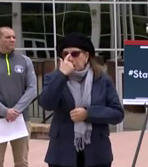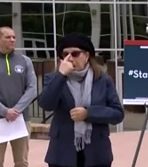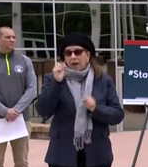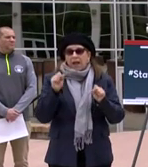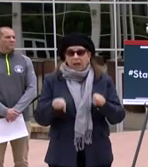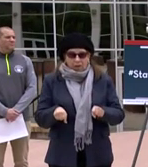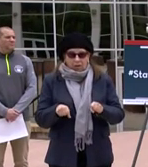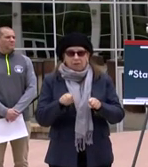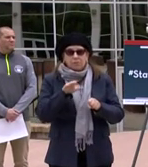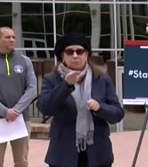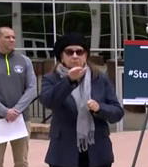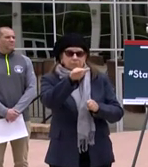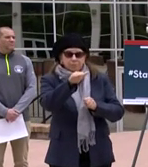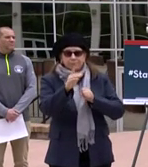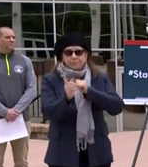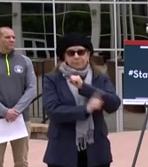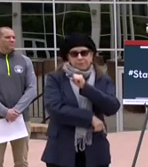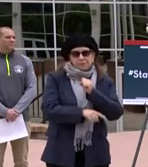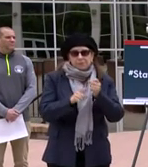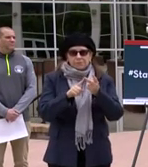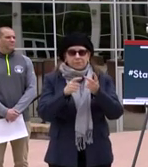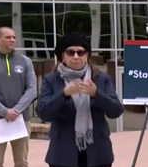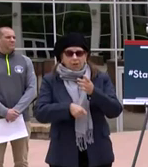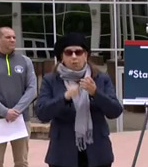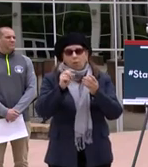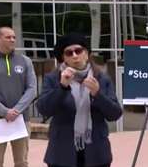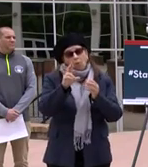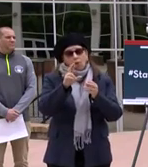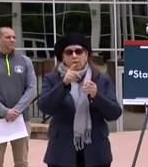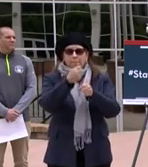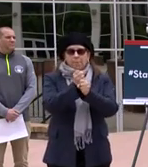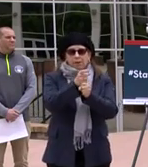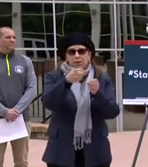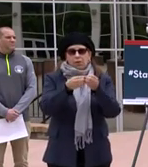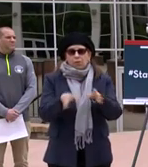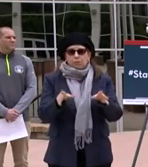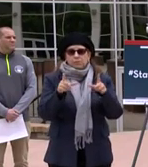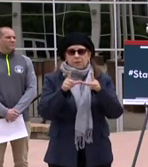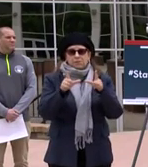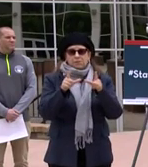for any business that is knowingly violating the order.